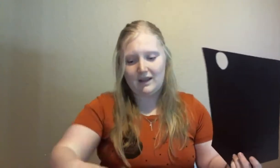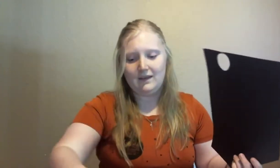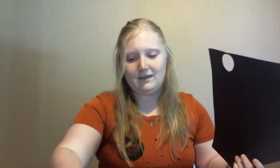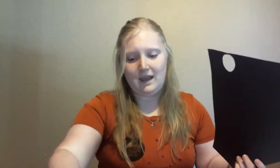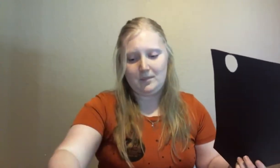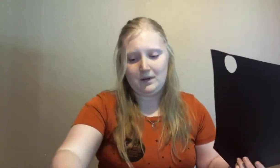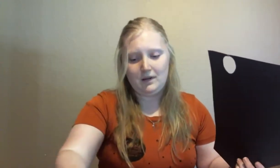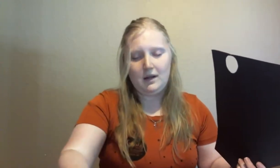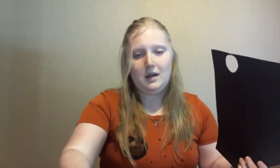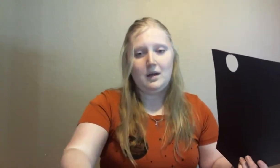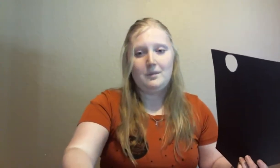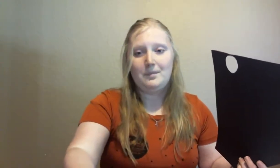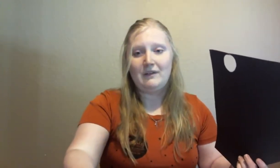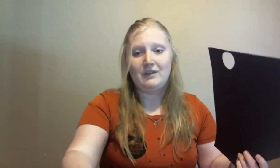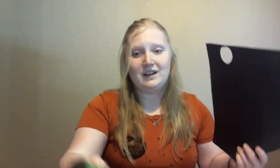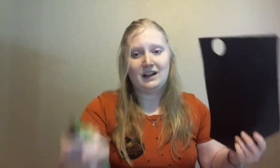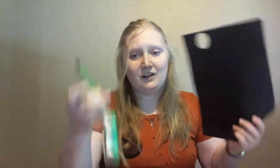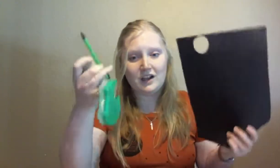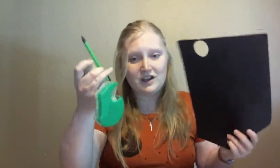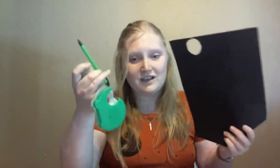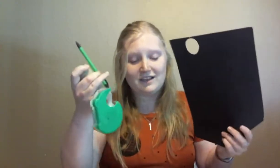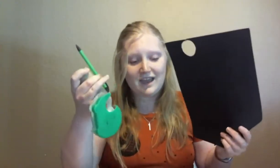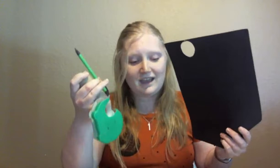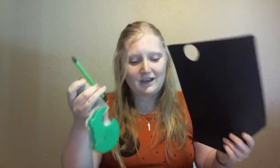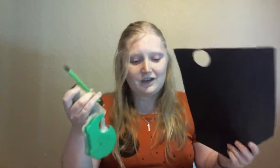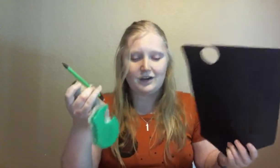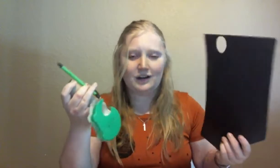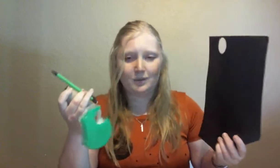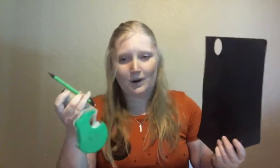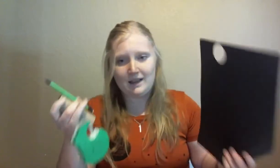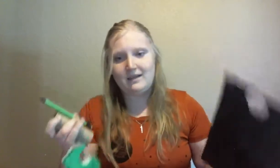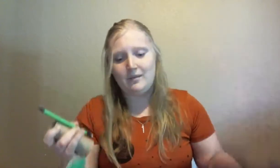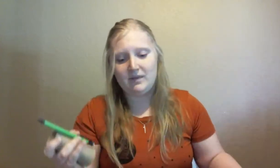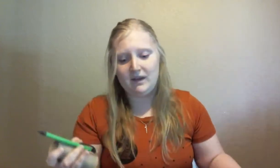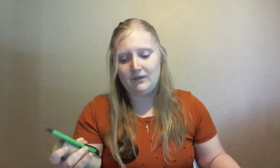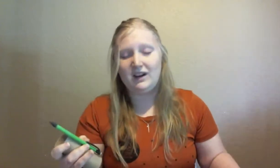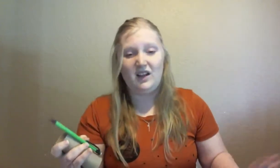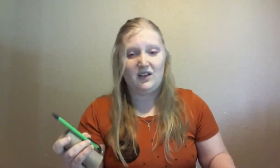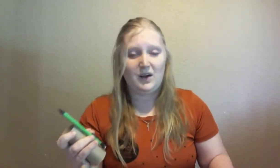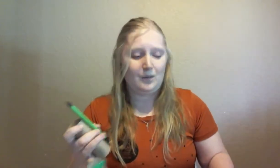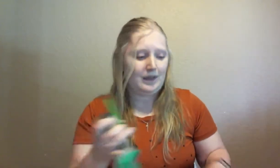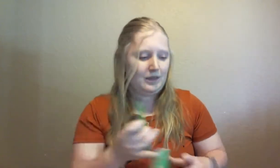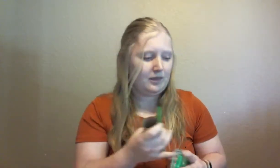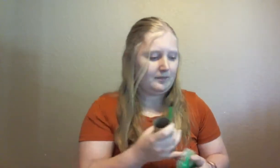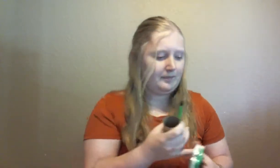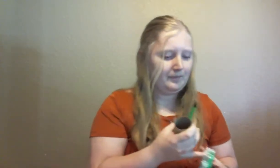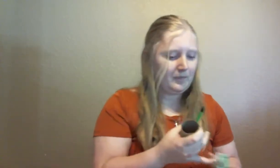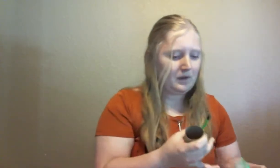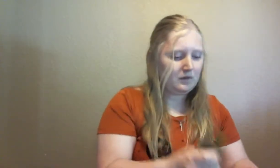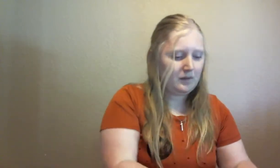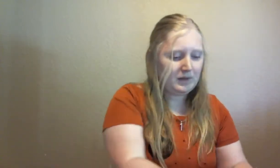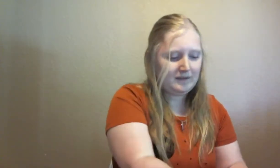the tape. But for decoration's sake, you're going to want some stuff to color it with. So I'm going to